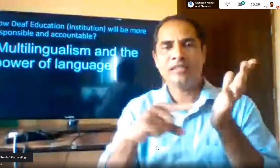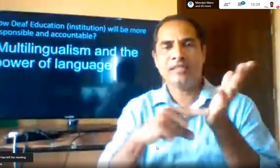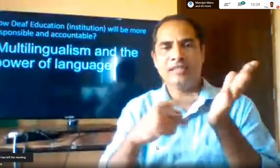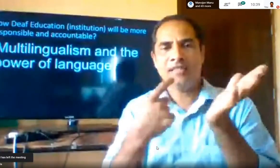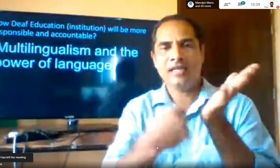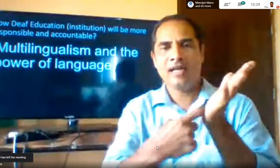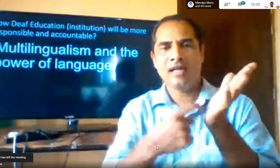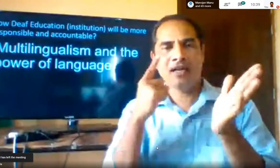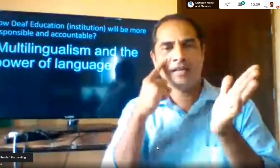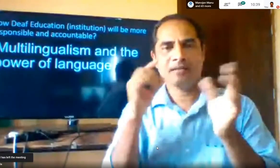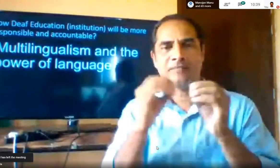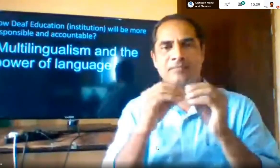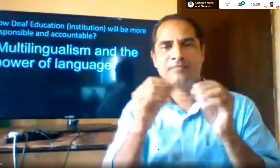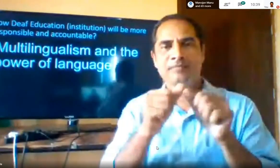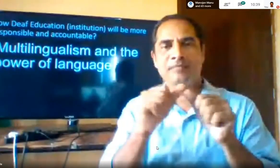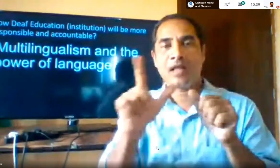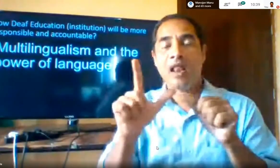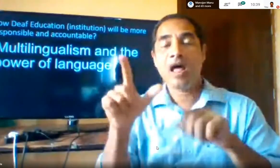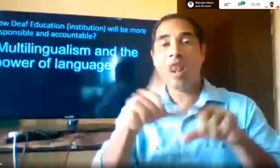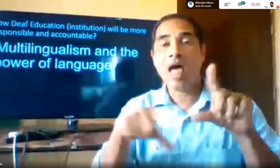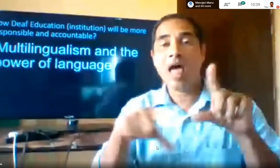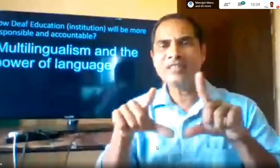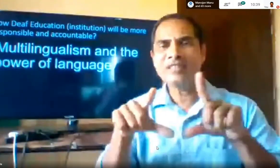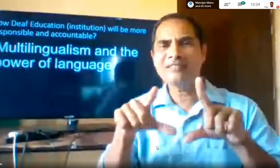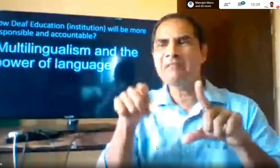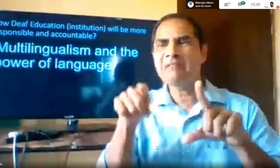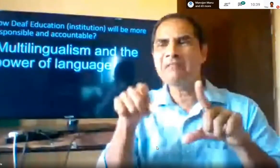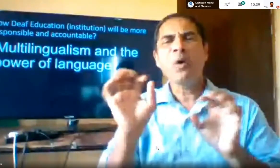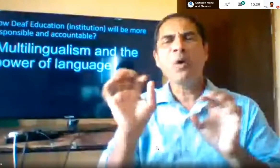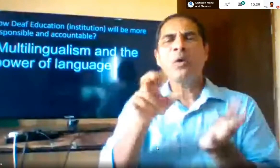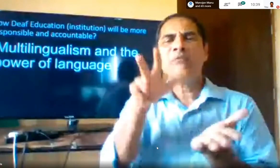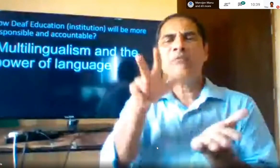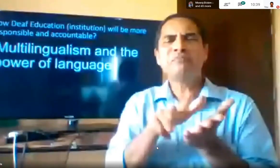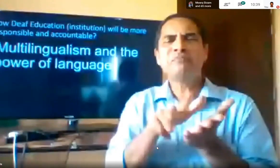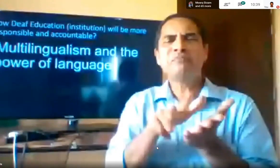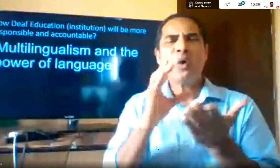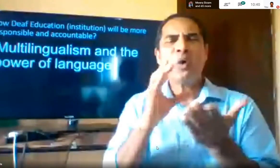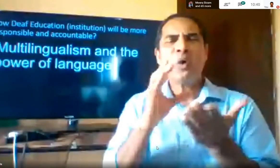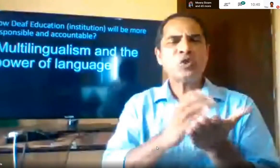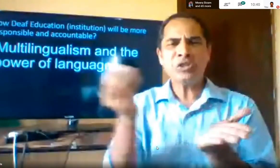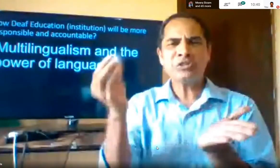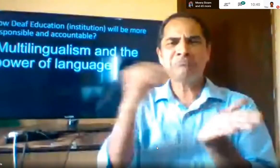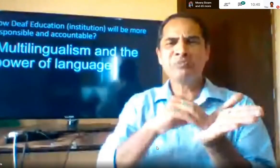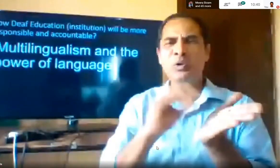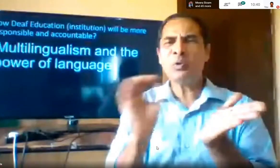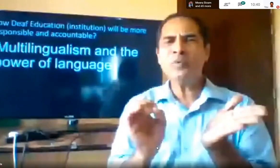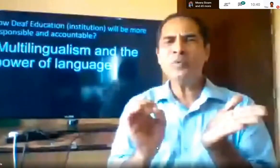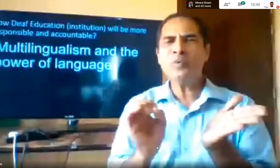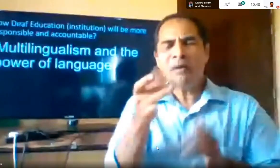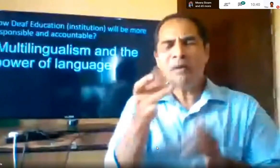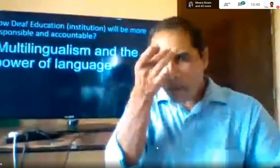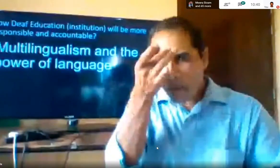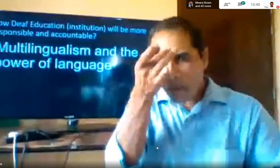So tribal languages, there are few tribal languages. If you are not